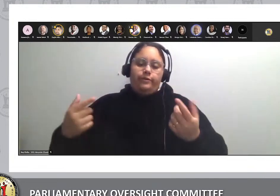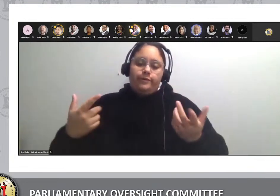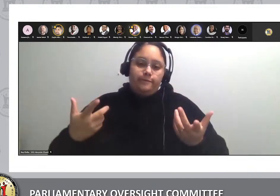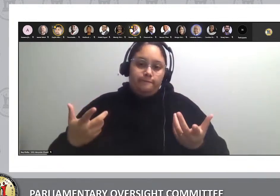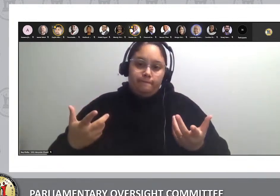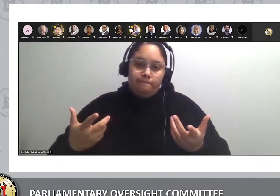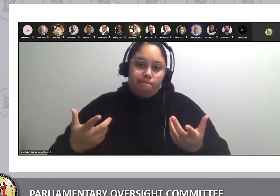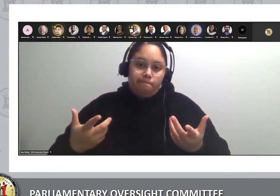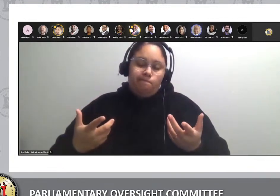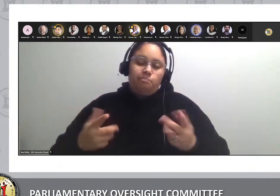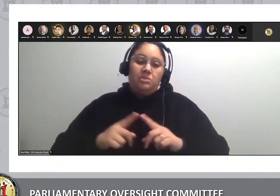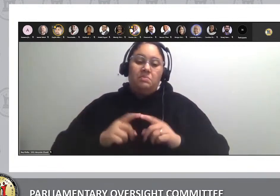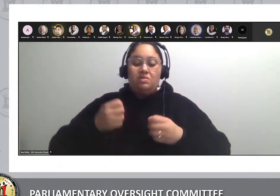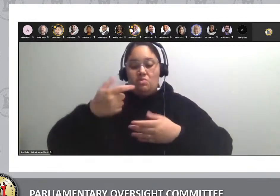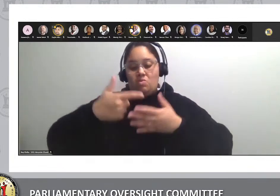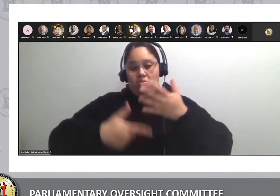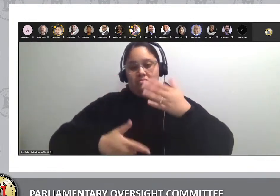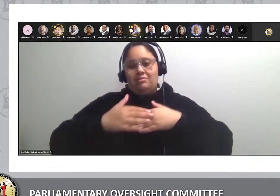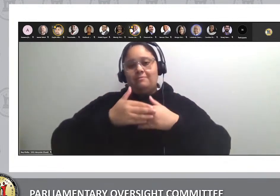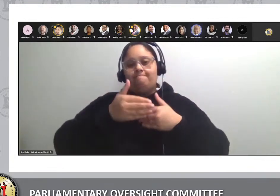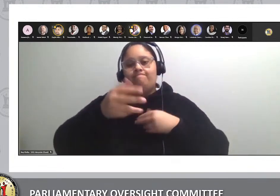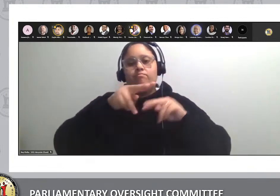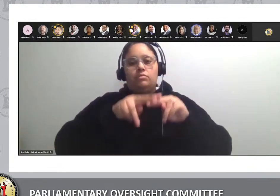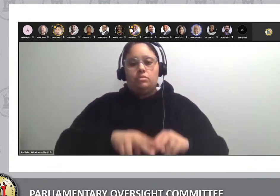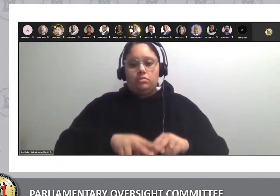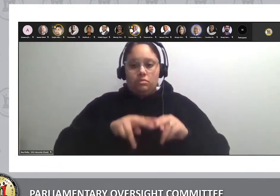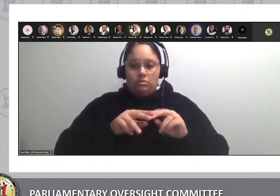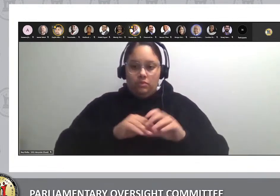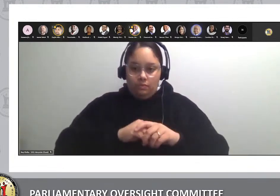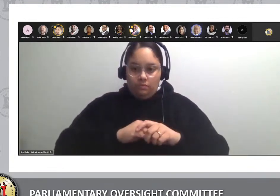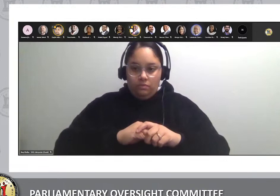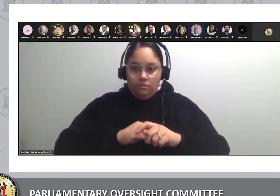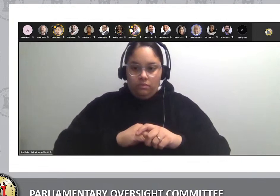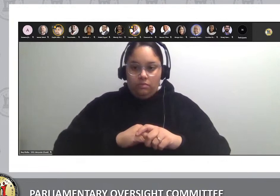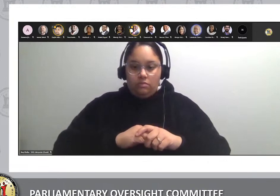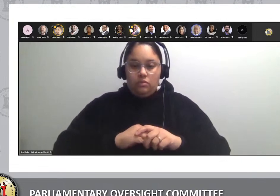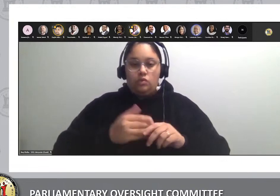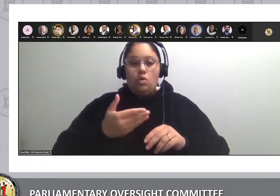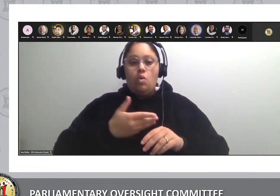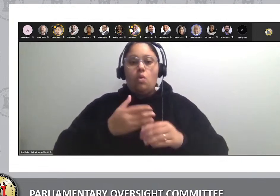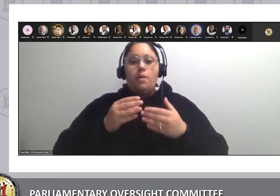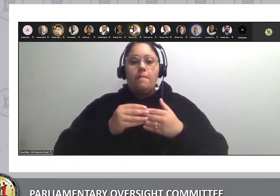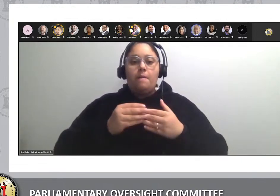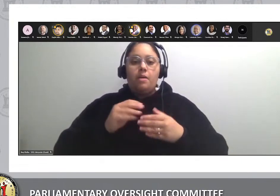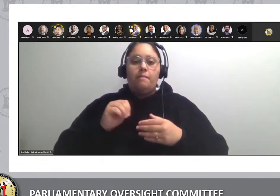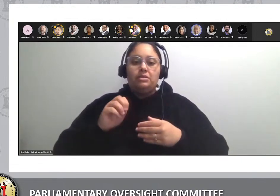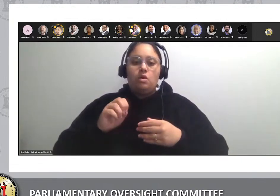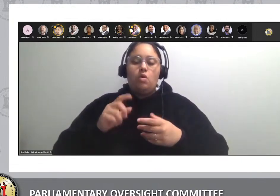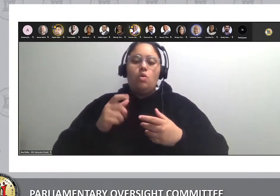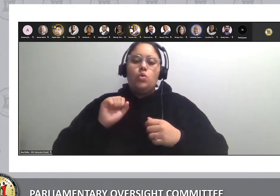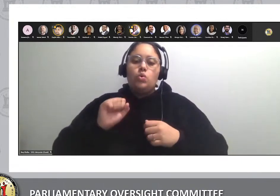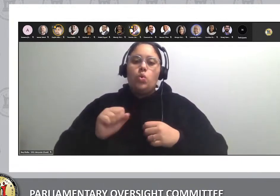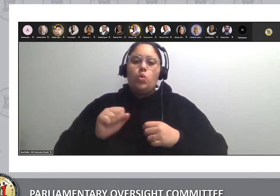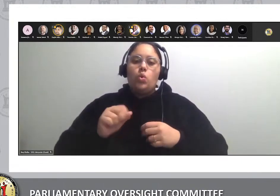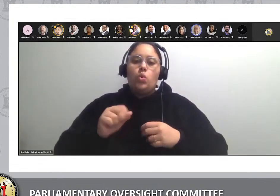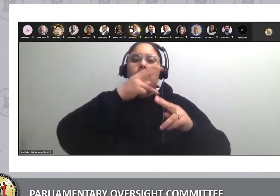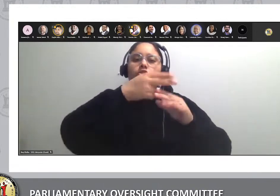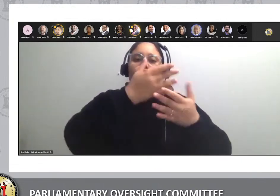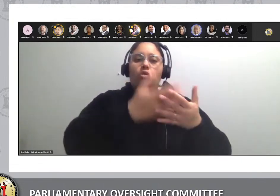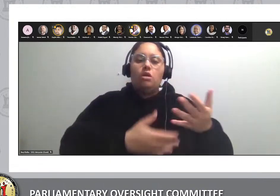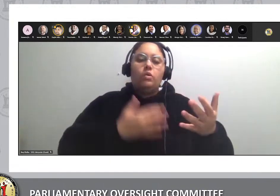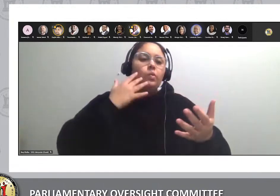But all that particular period. So Member Maseko is talking about the petition of 2014.